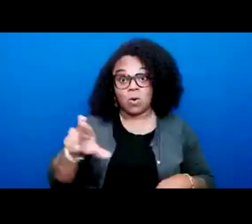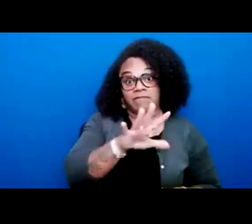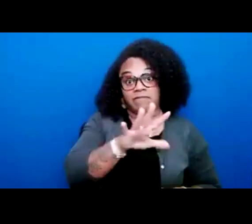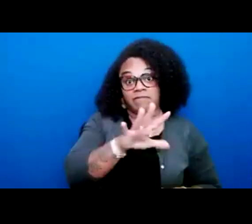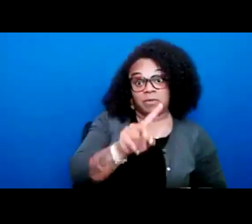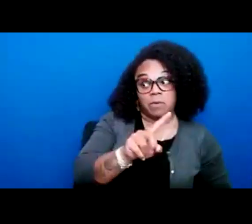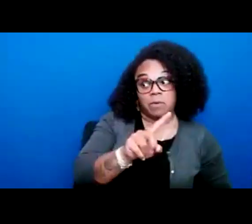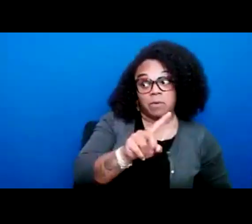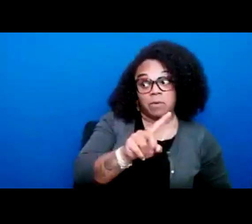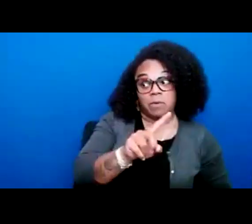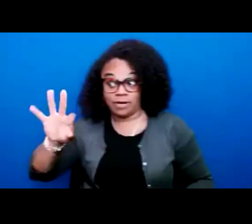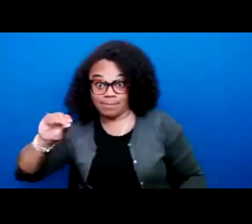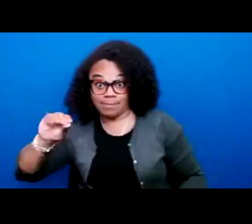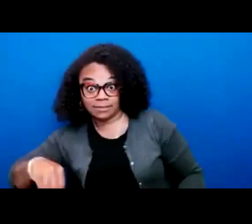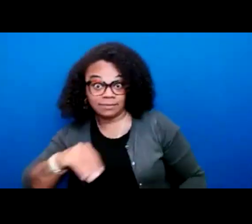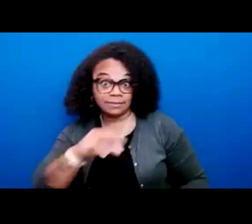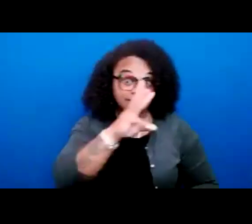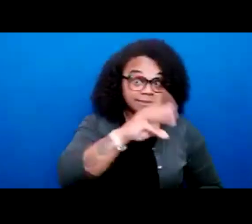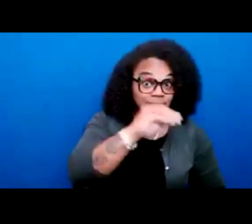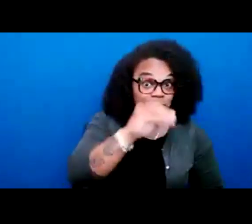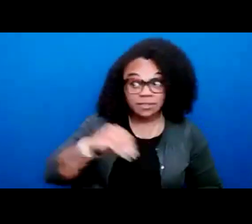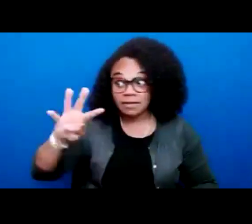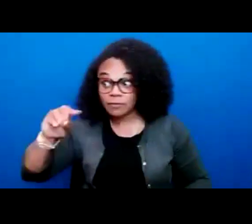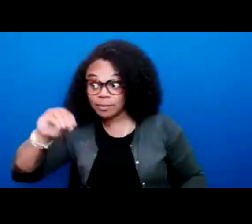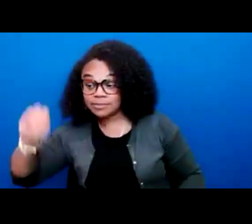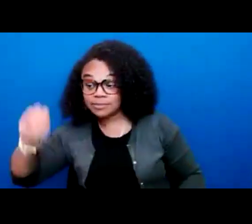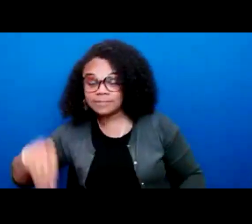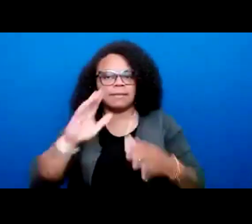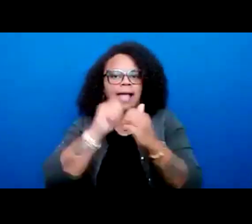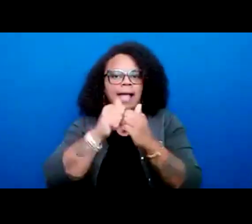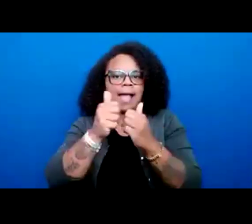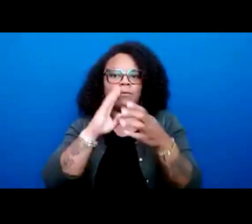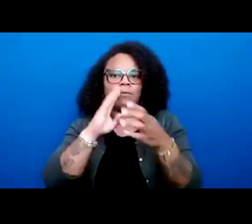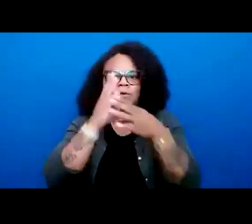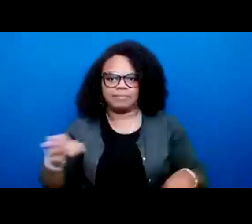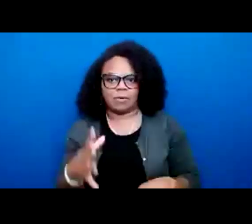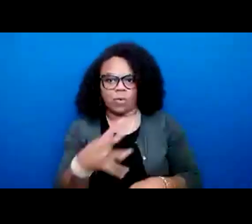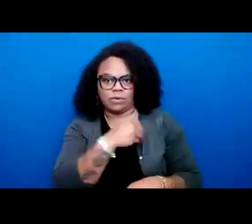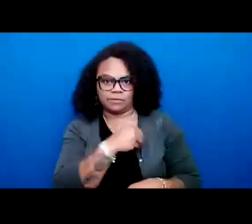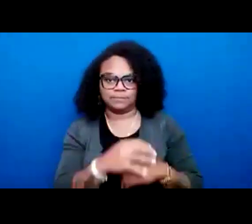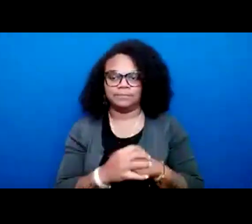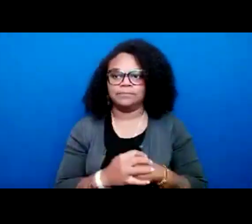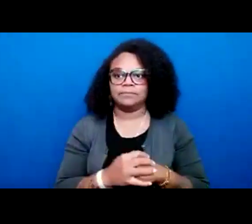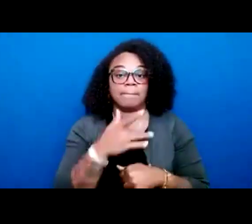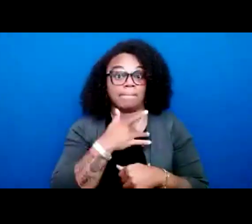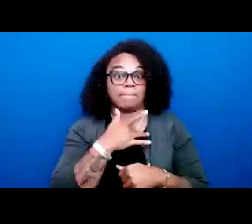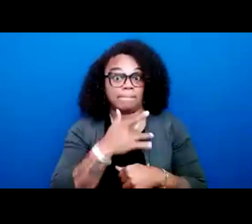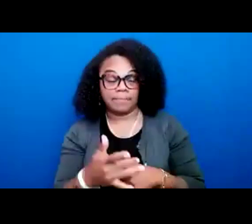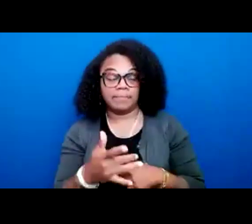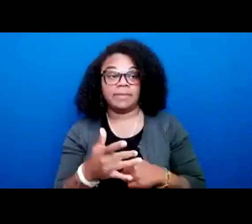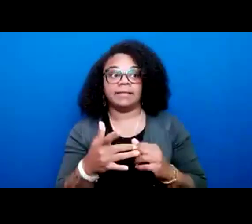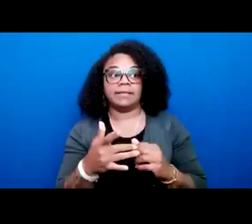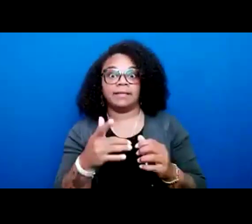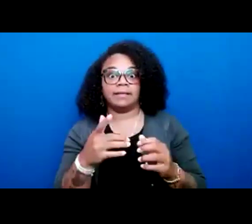some other division of ownership? And what usually go hand in hand with that, but not always,